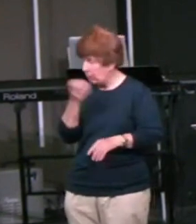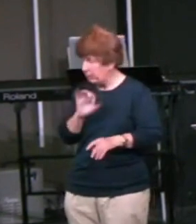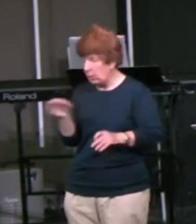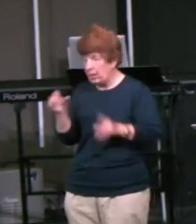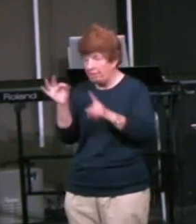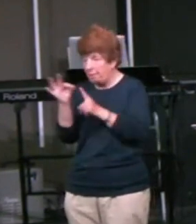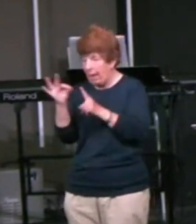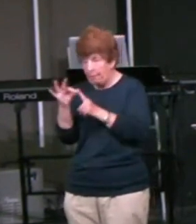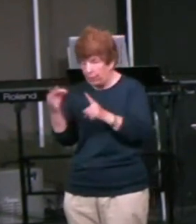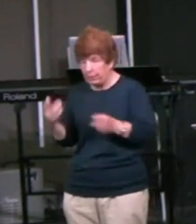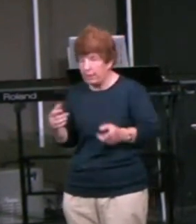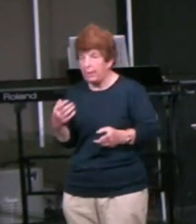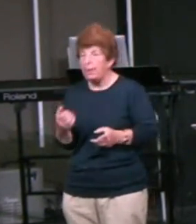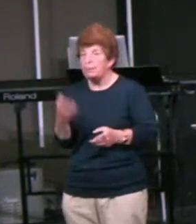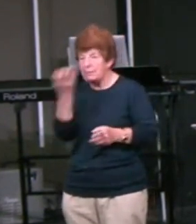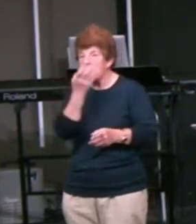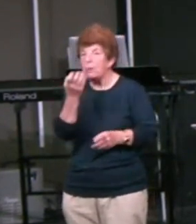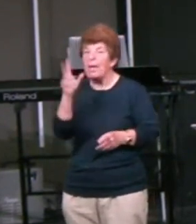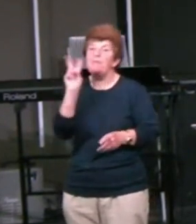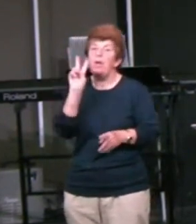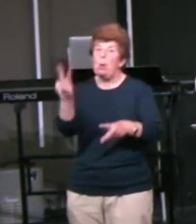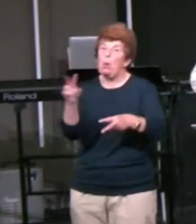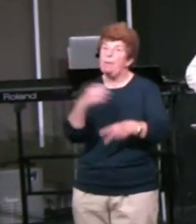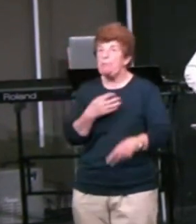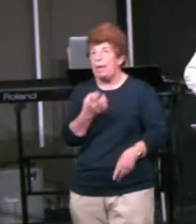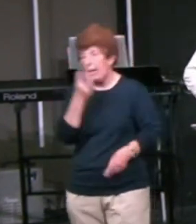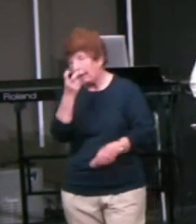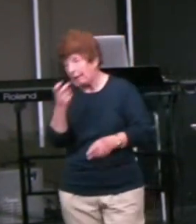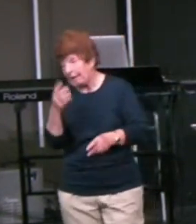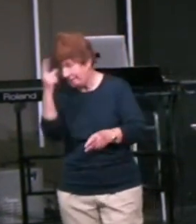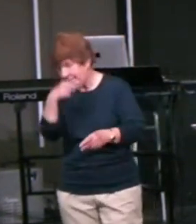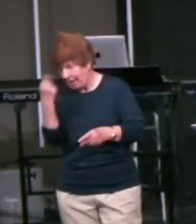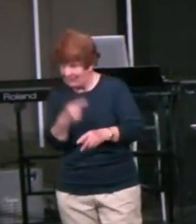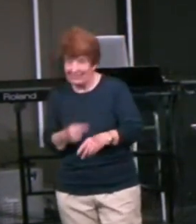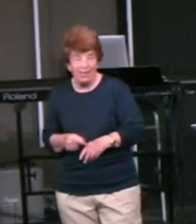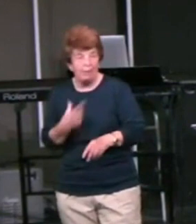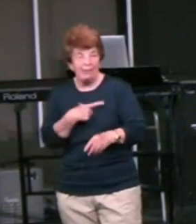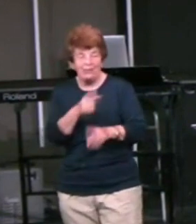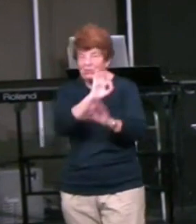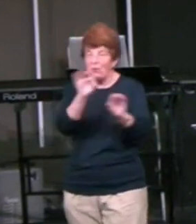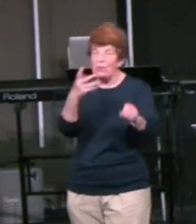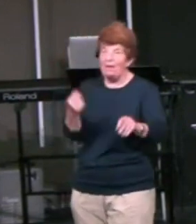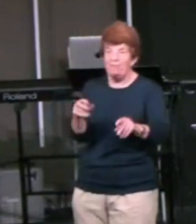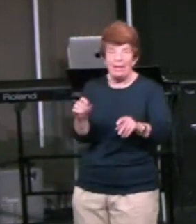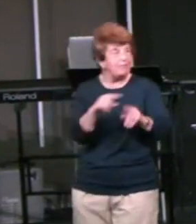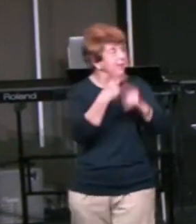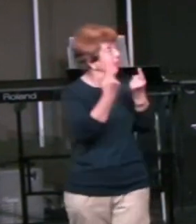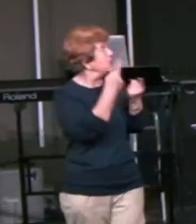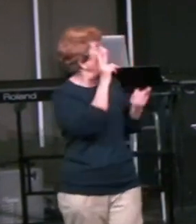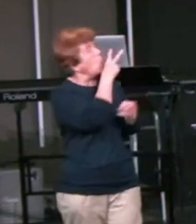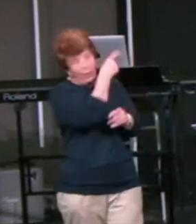don't have a PowerPoint, but I am sorry that you've got to look at my ugly face instead because you don't have that diversion.